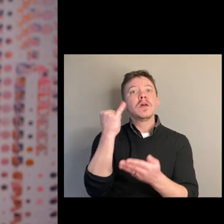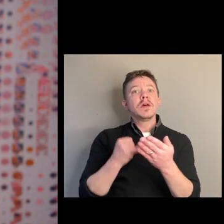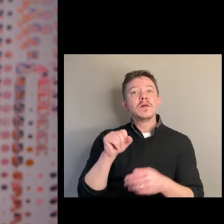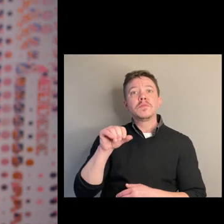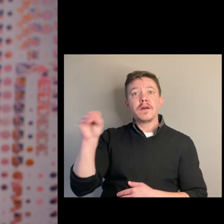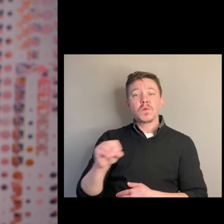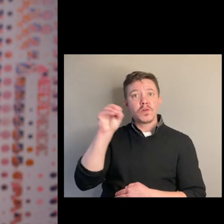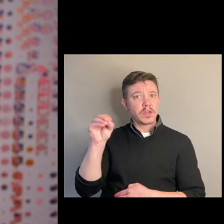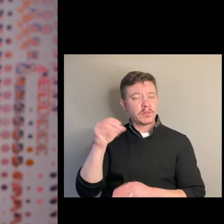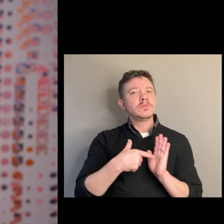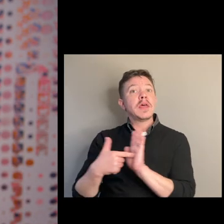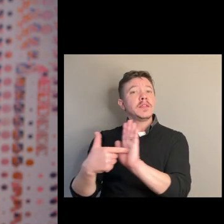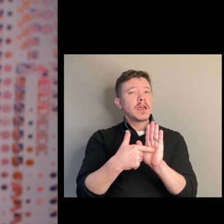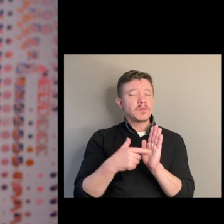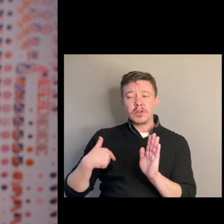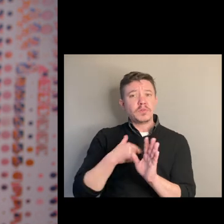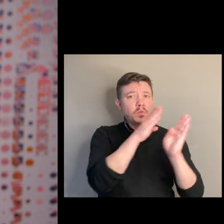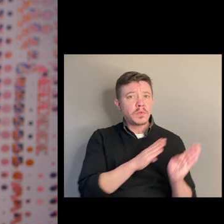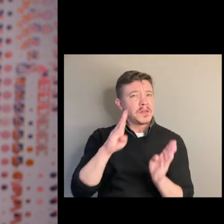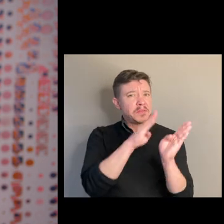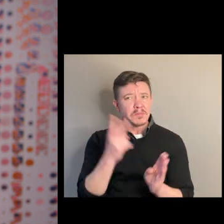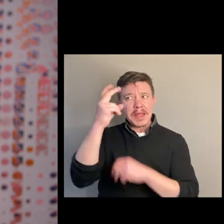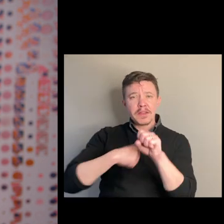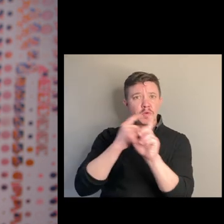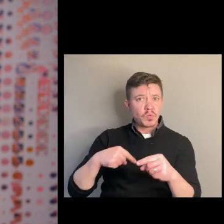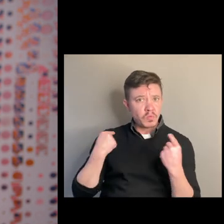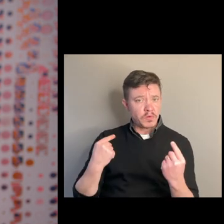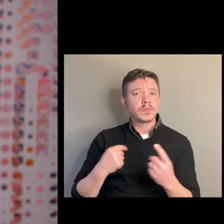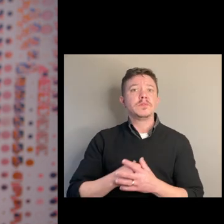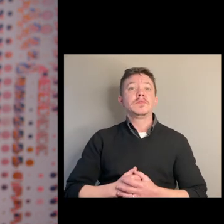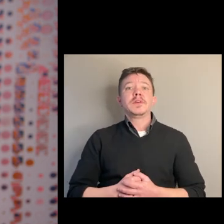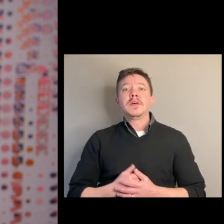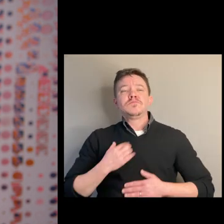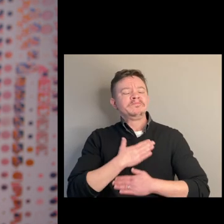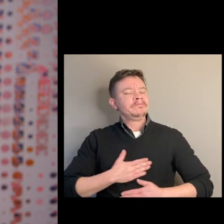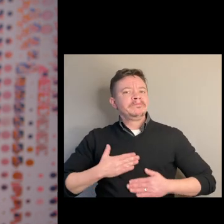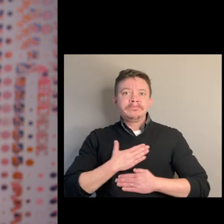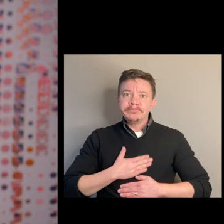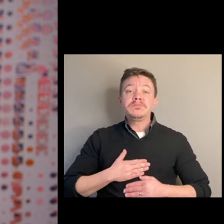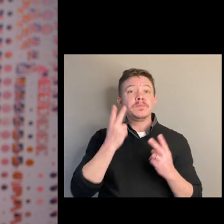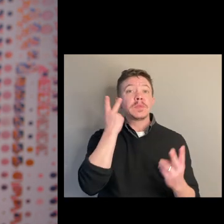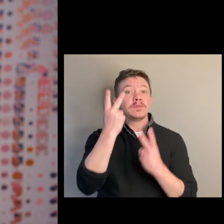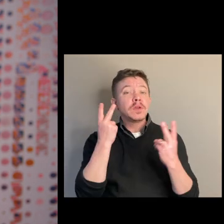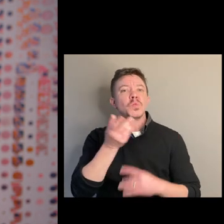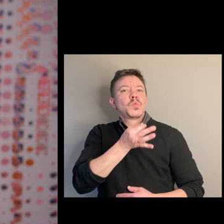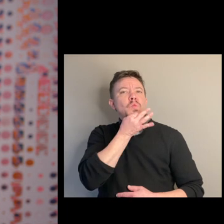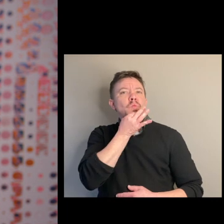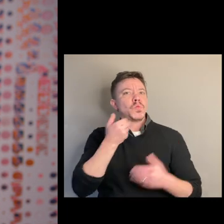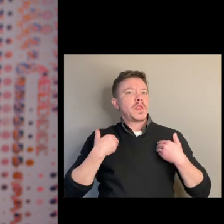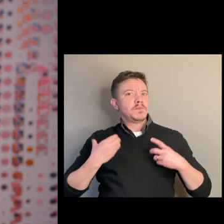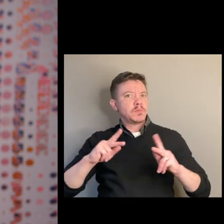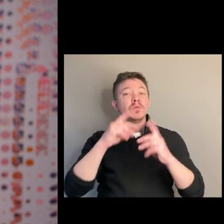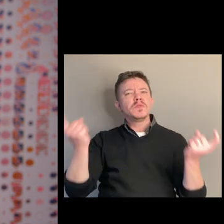Black Artists of Oregon is an exhibition that we have been planning for nearly 2 years, and I'm so pleased that visitors